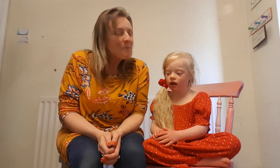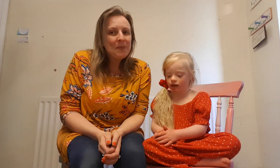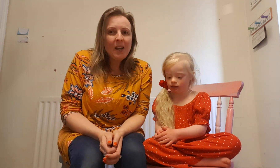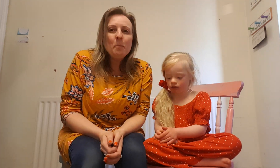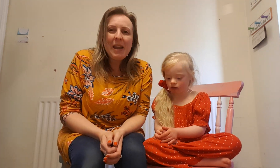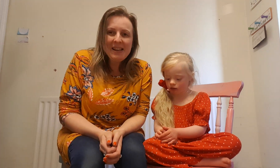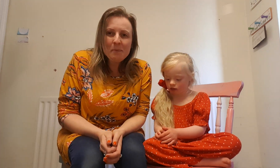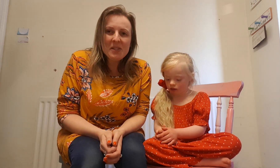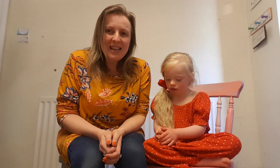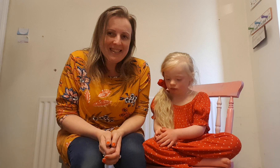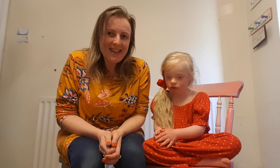is baked potato.